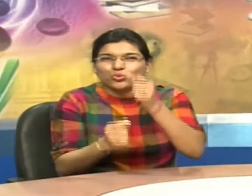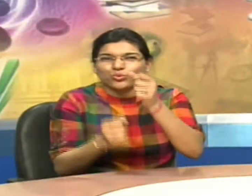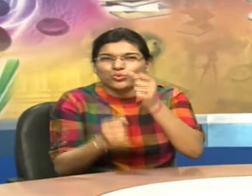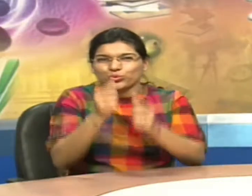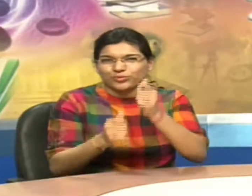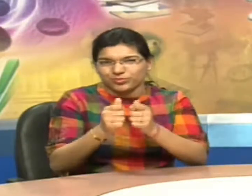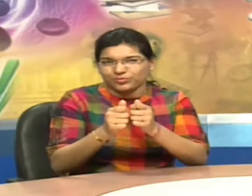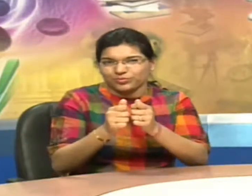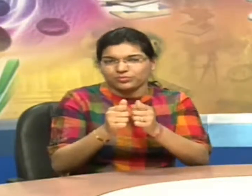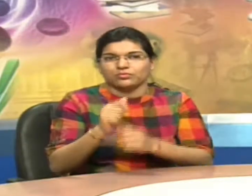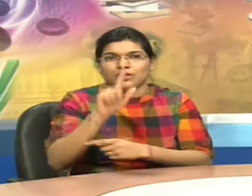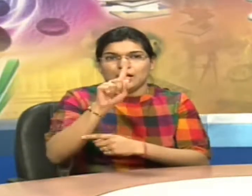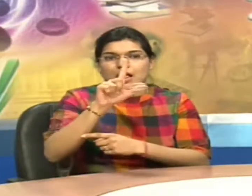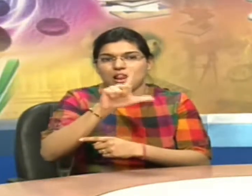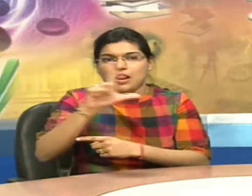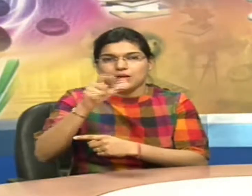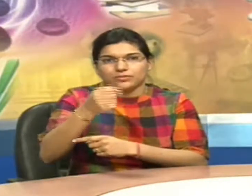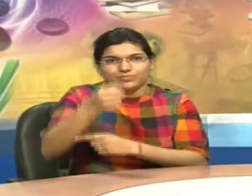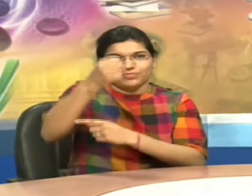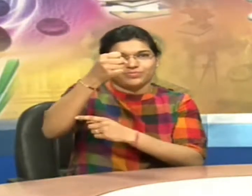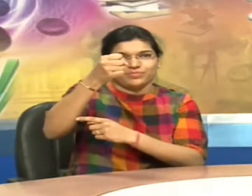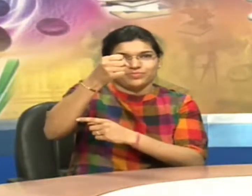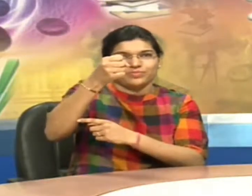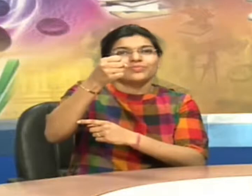We buy milk in liter.